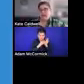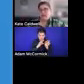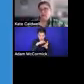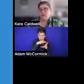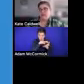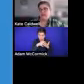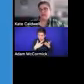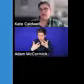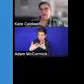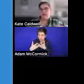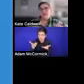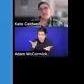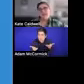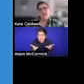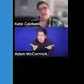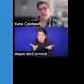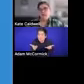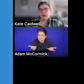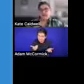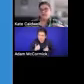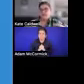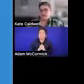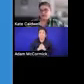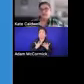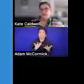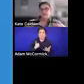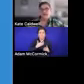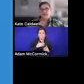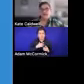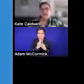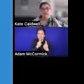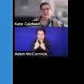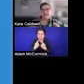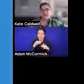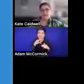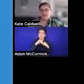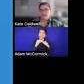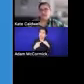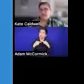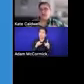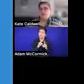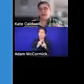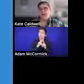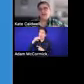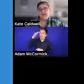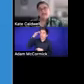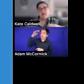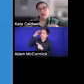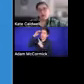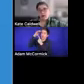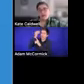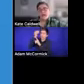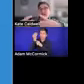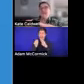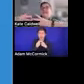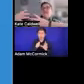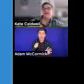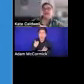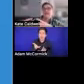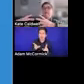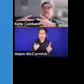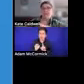It's actually a critique of how rights regimes define legal subjects and recognize harm